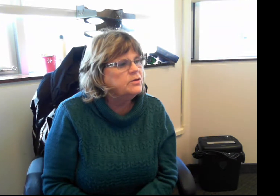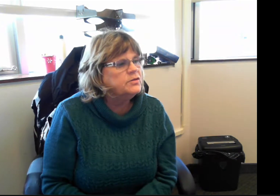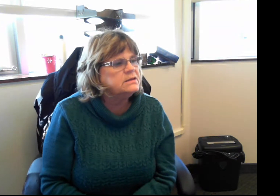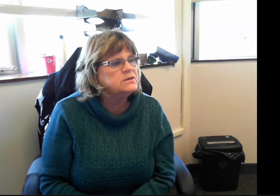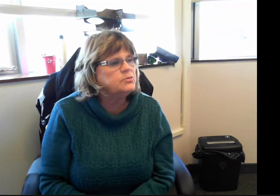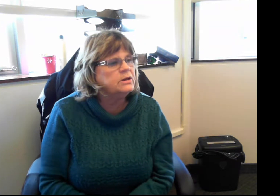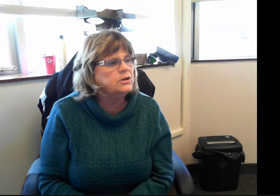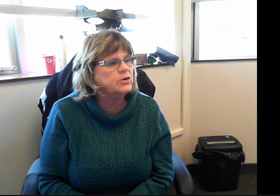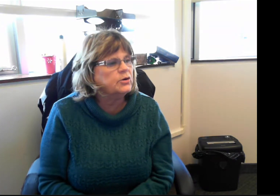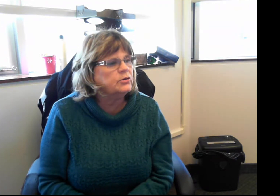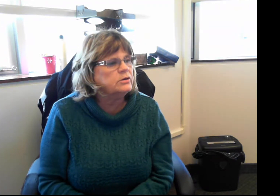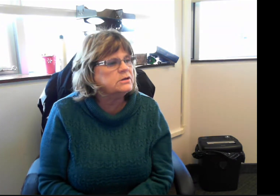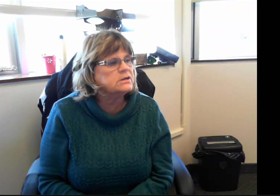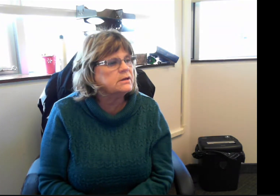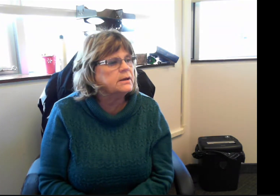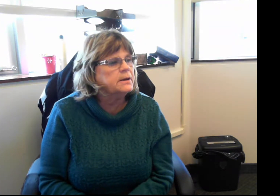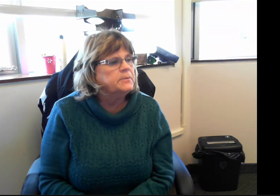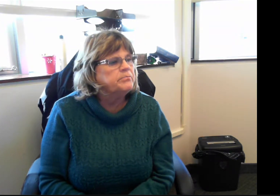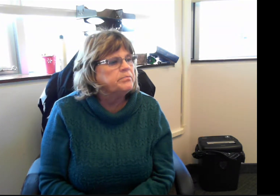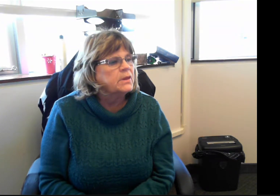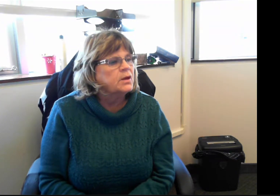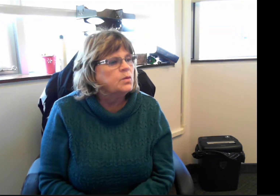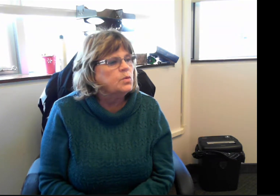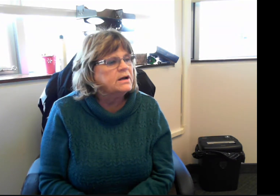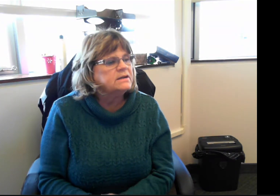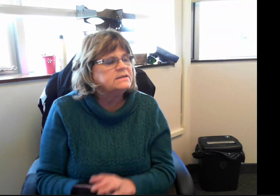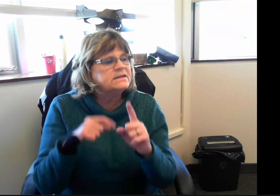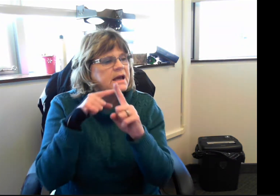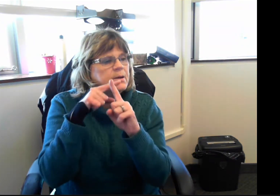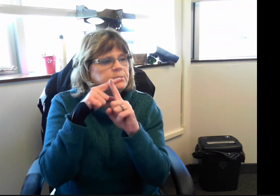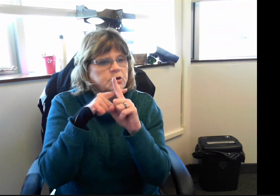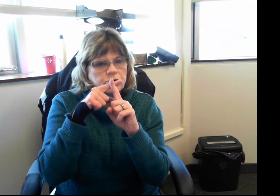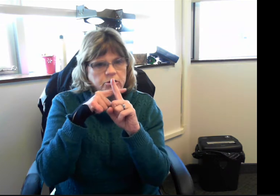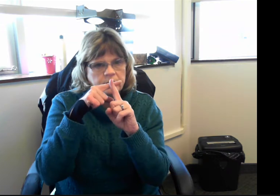Other things that we learned was temperature.